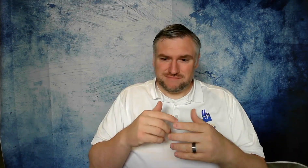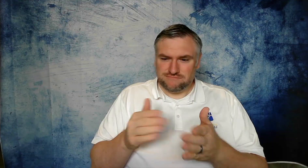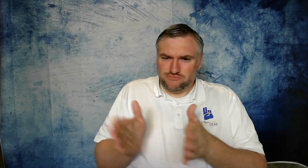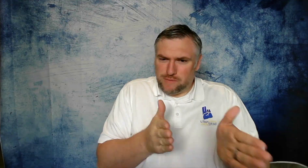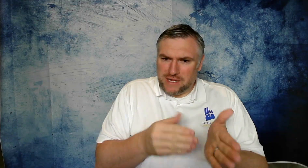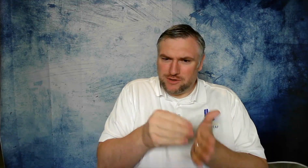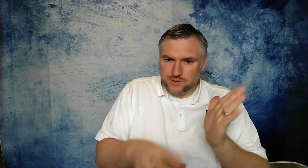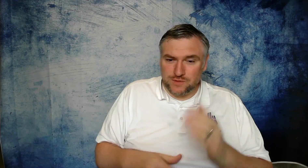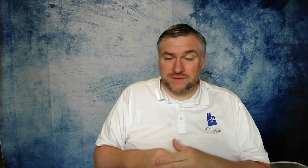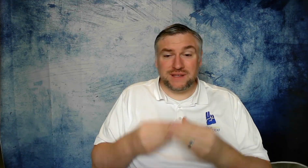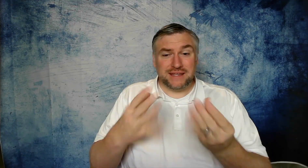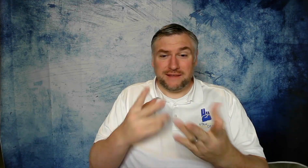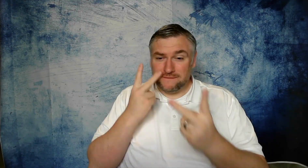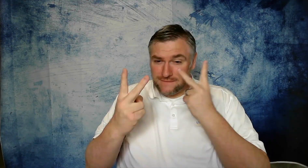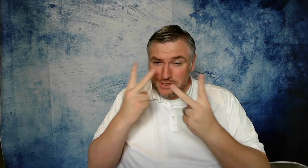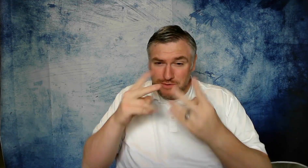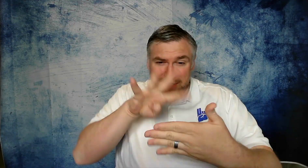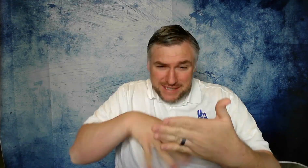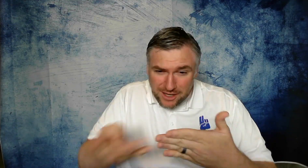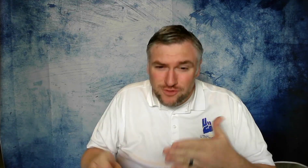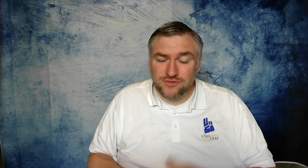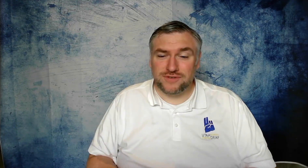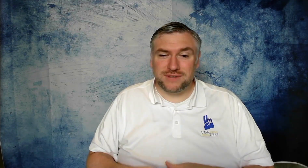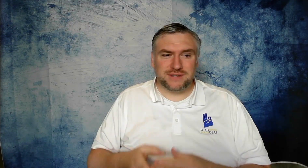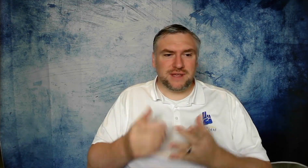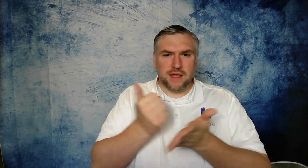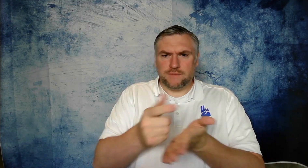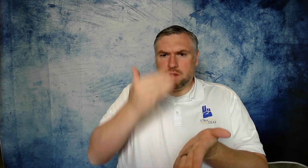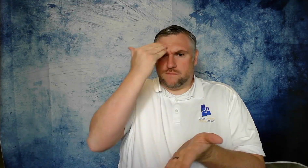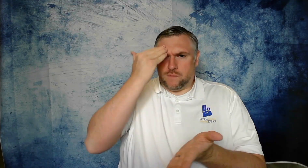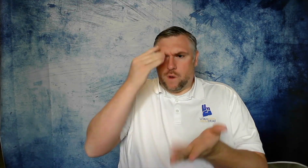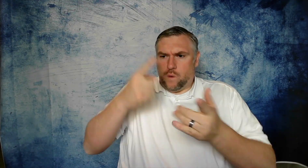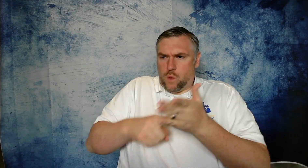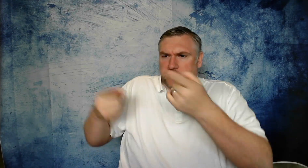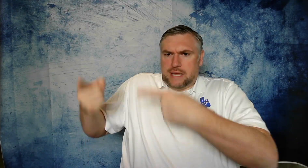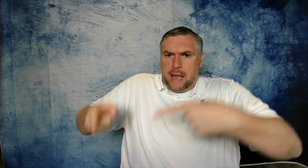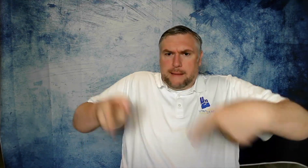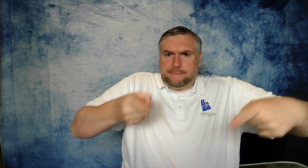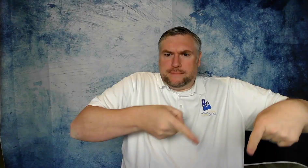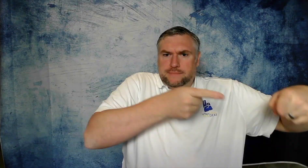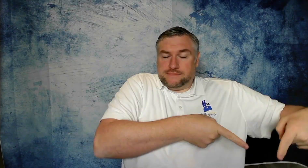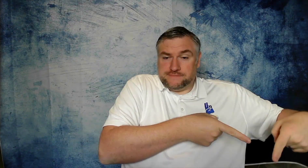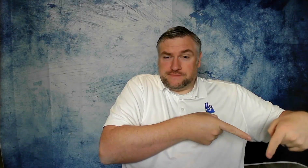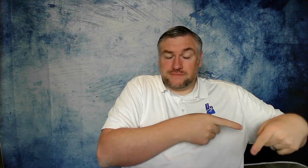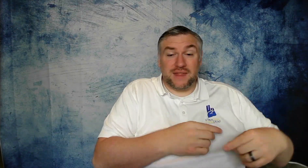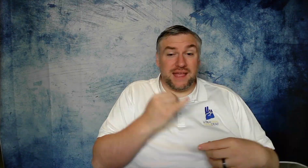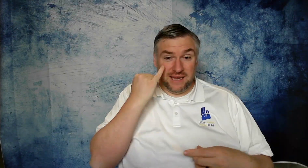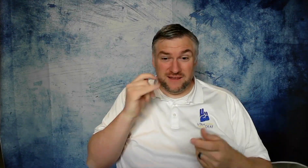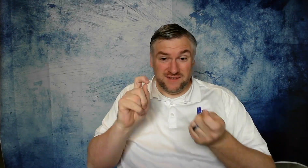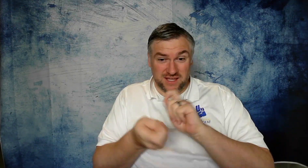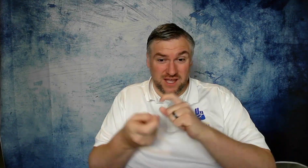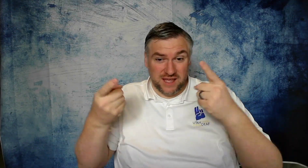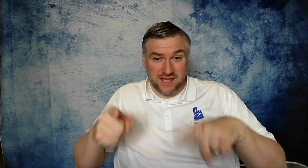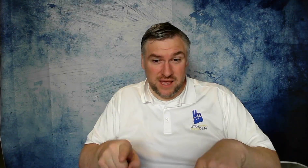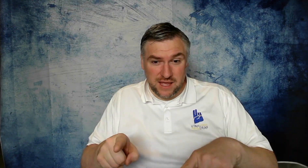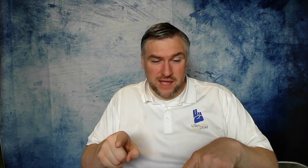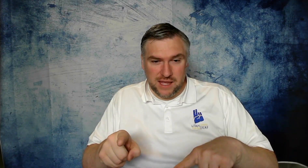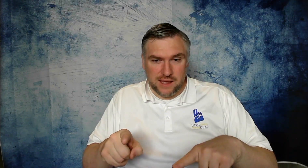well before the change is coming, tell them, give them a visual schedule, help them know what is happening. And if a